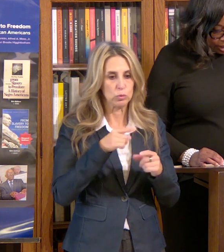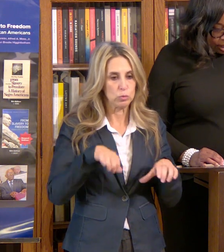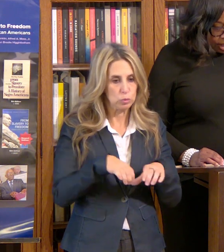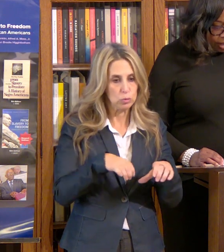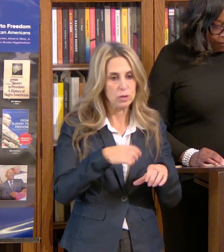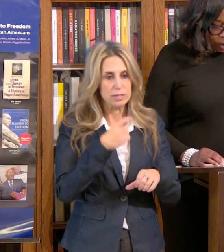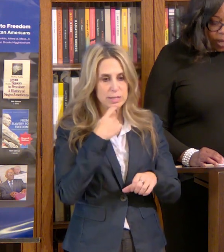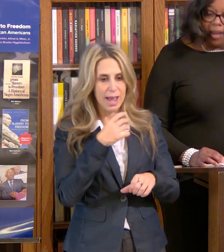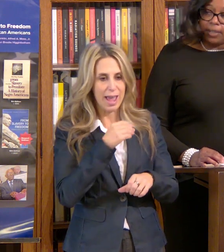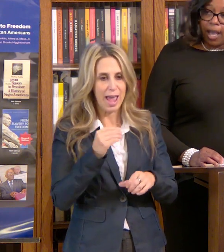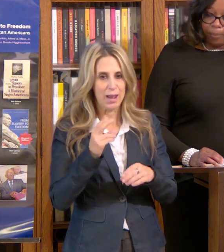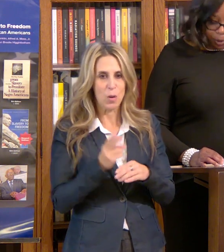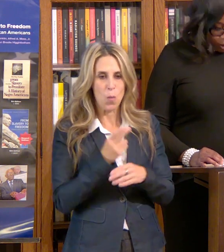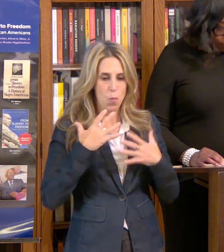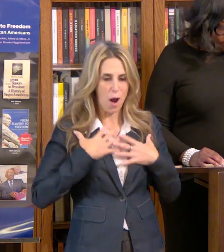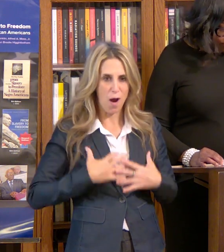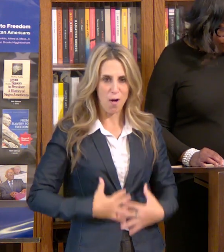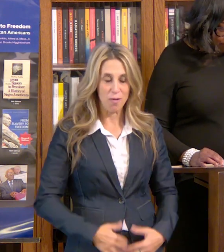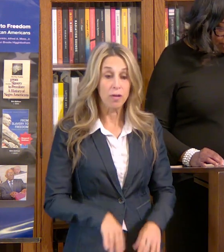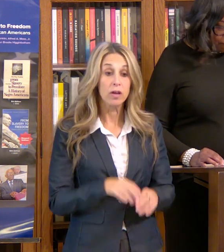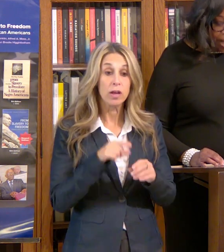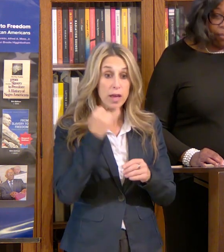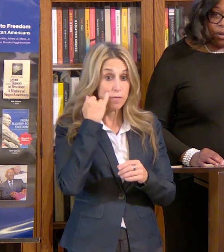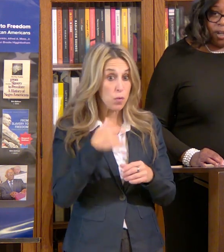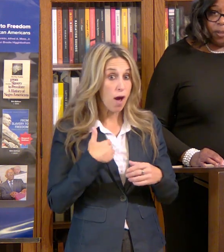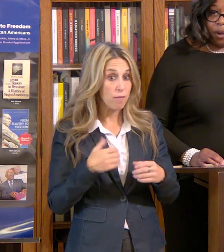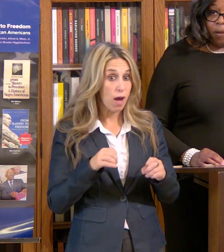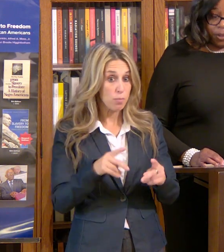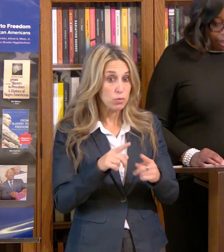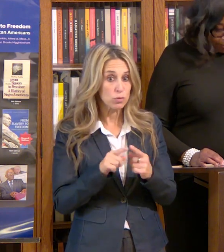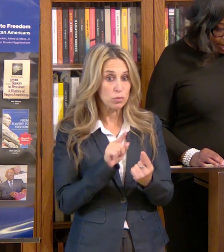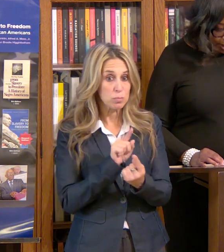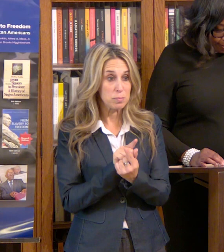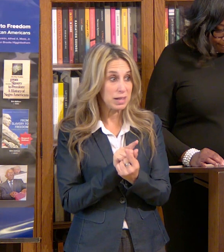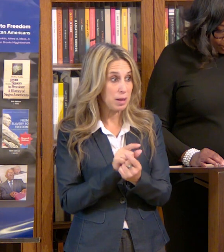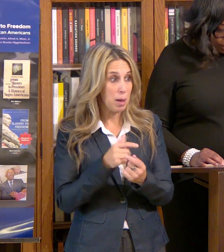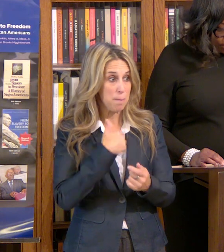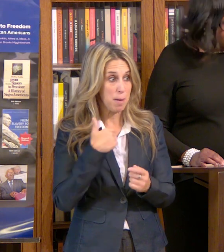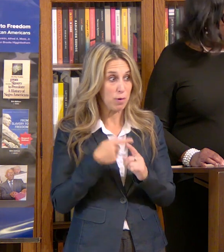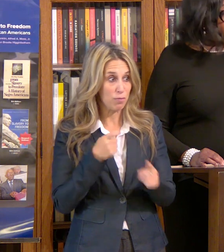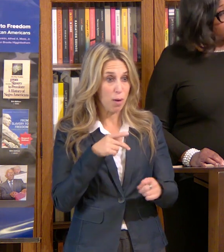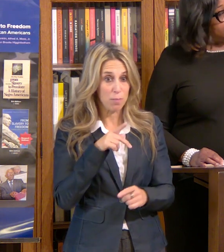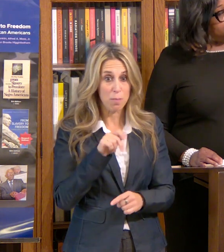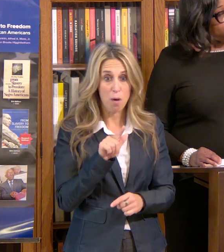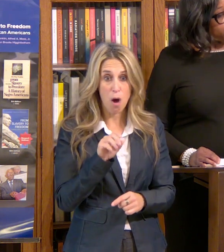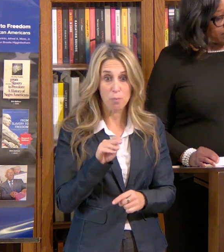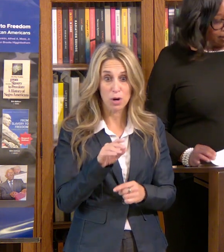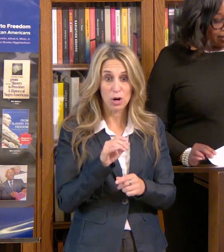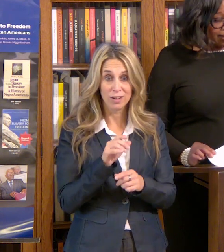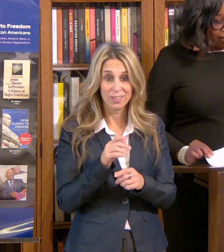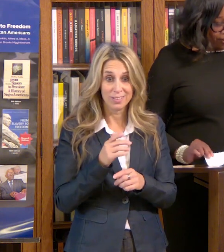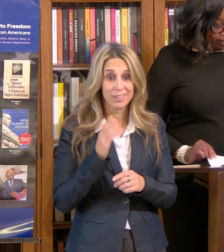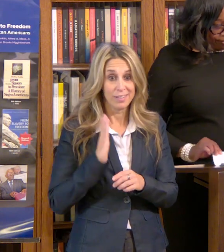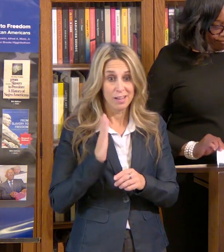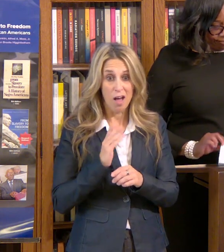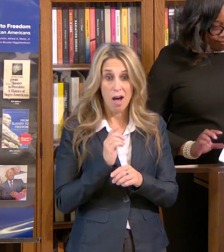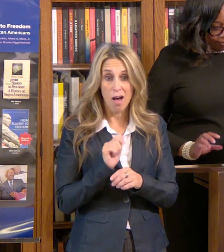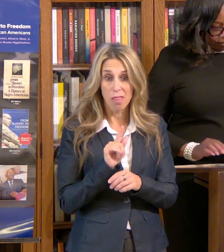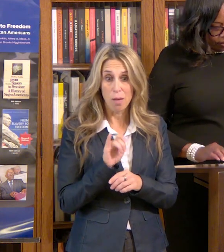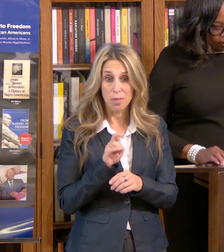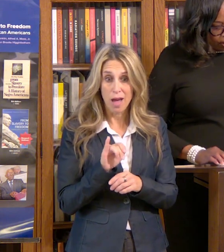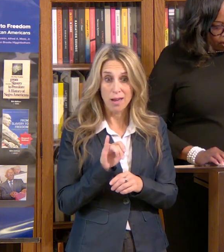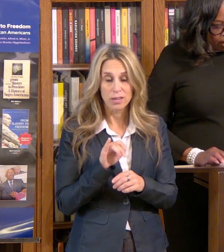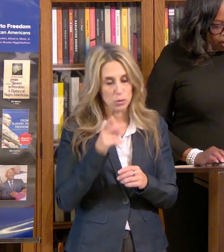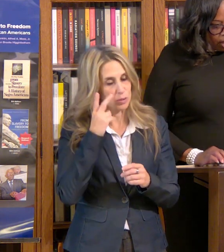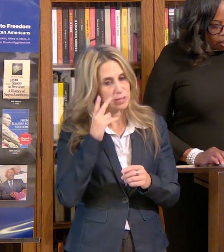wear if you have the opportunity to meet a member of the Palmer alumni Dr Brown's influence is